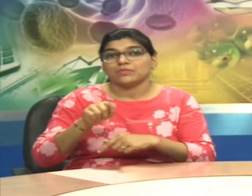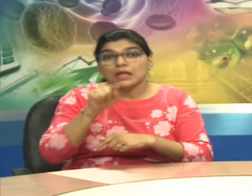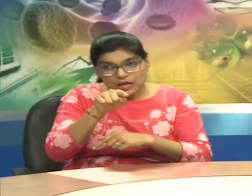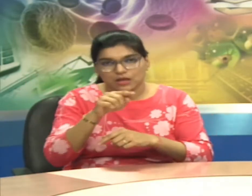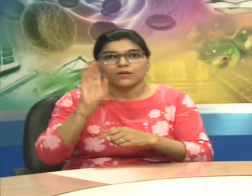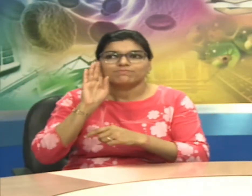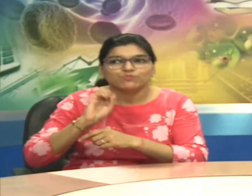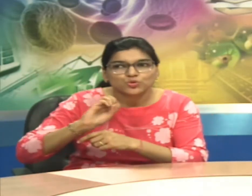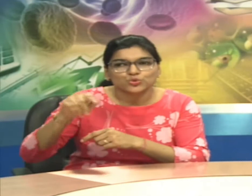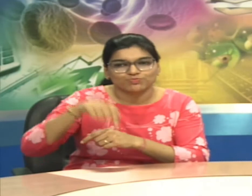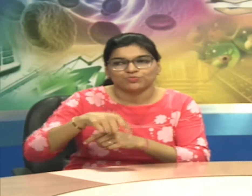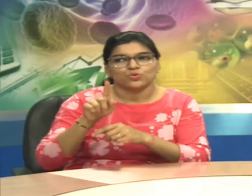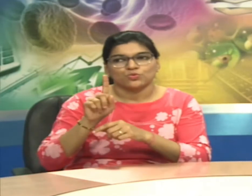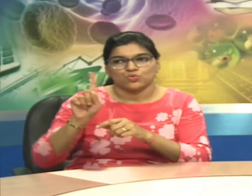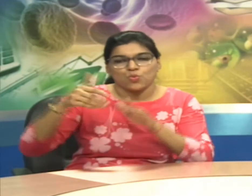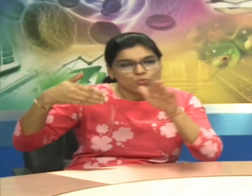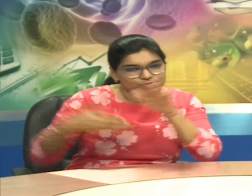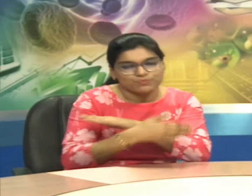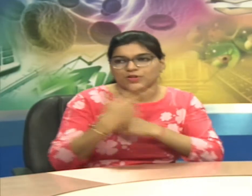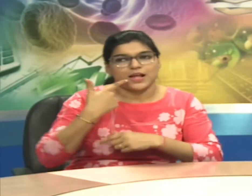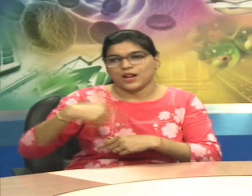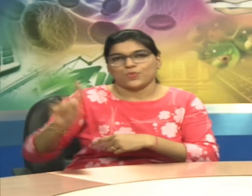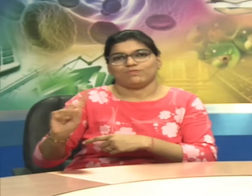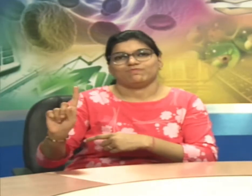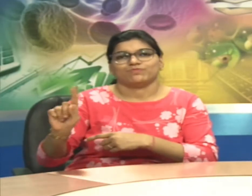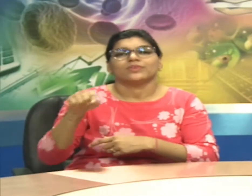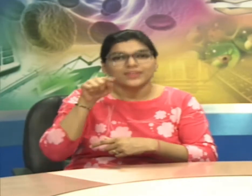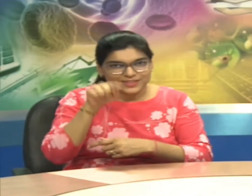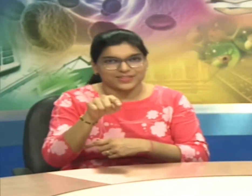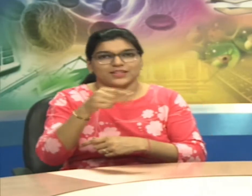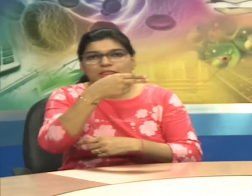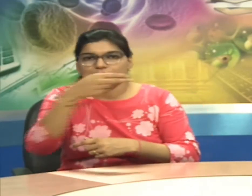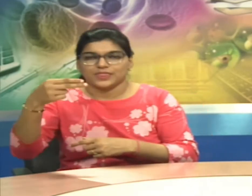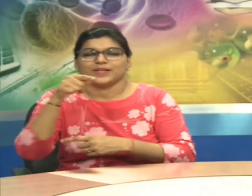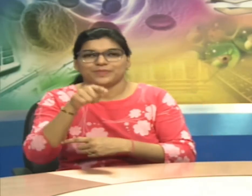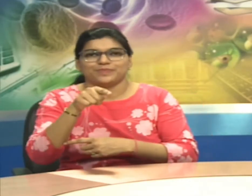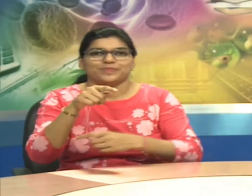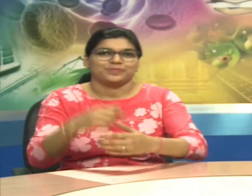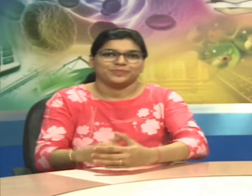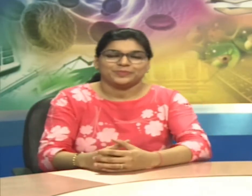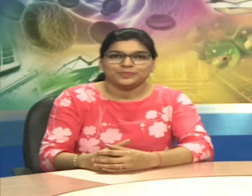That is an example of restricted, which means allow not.